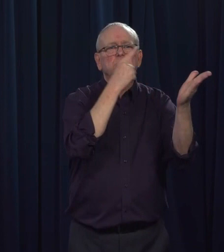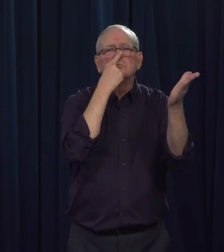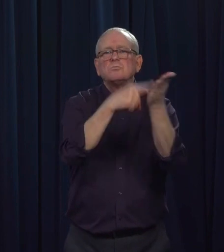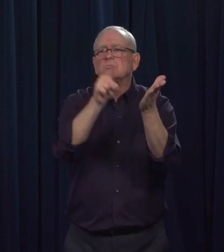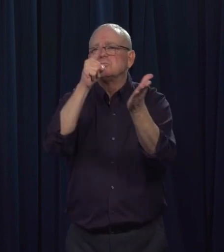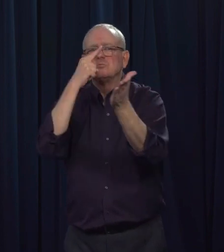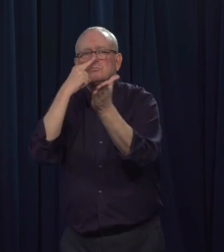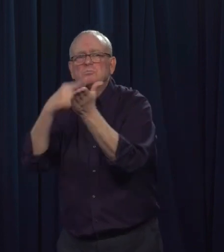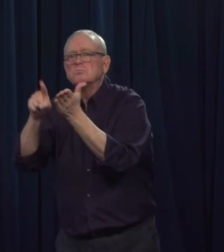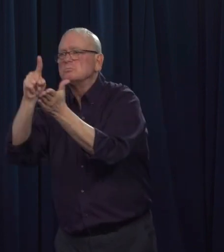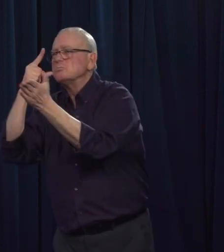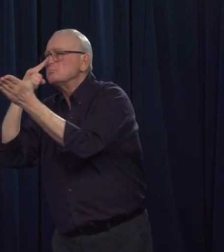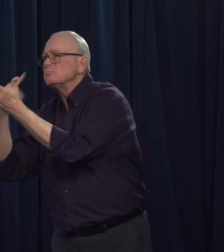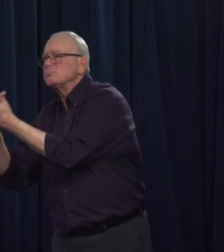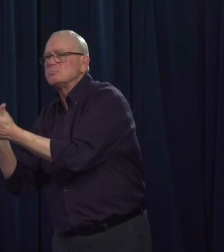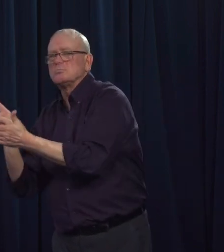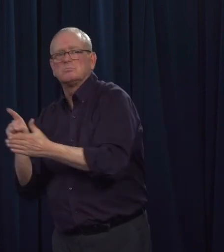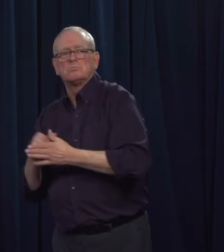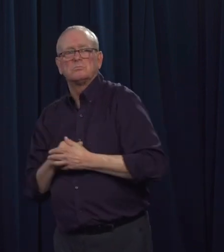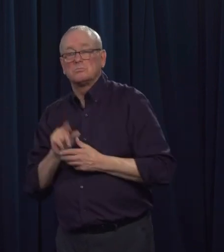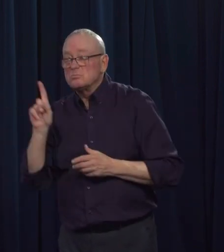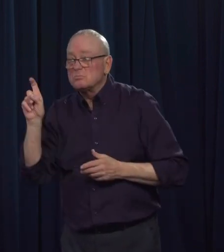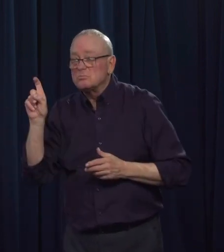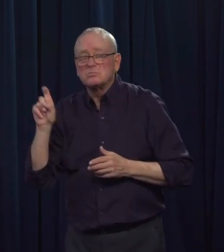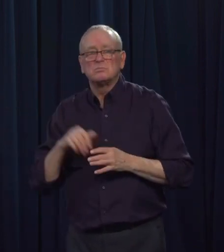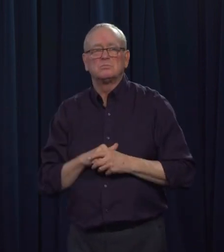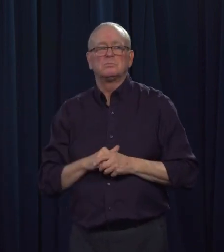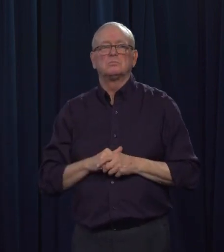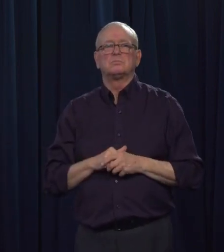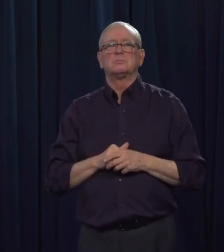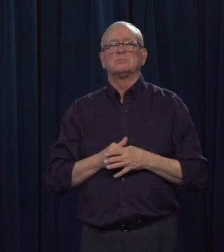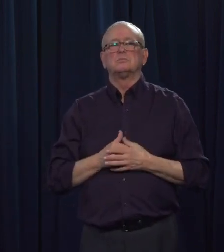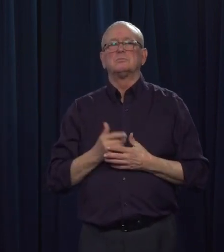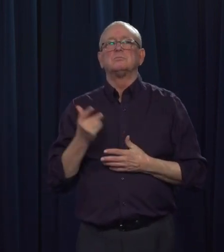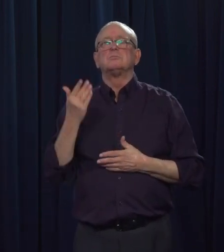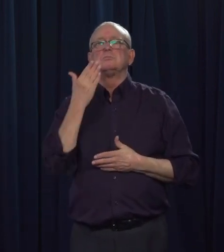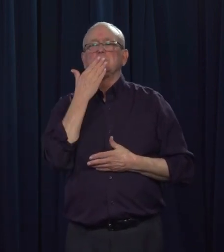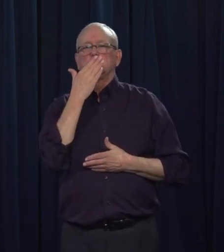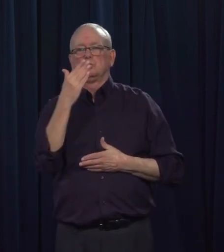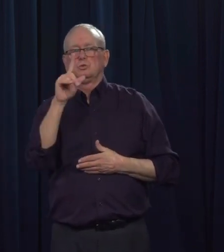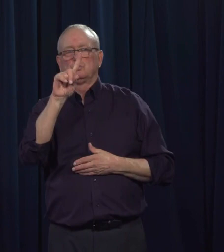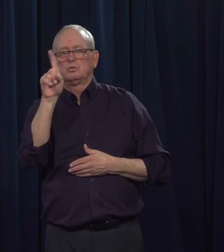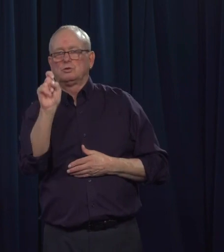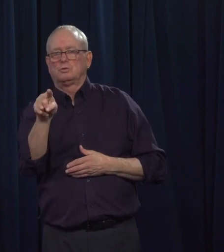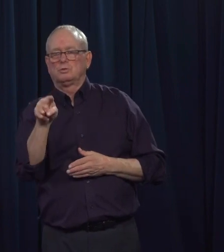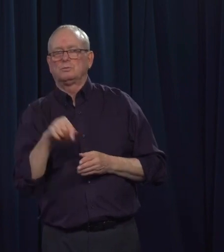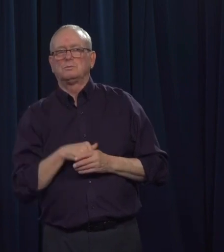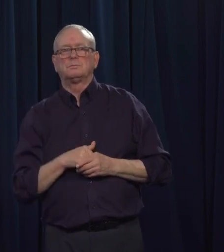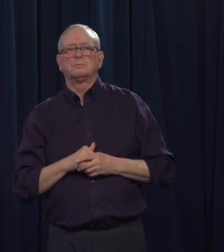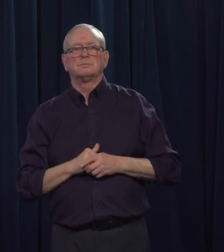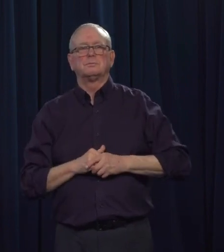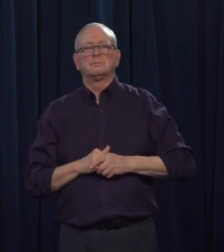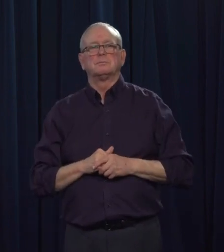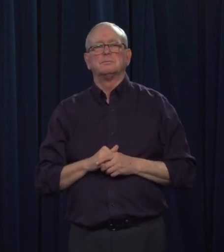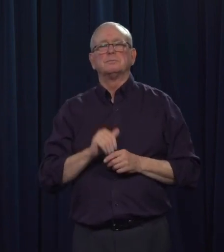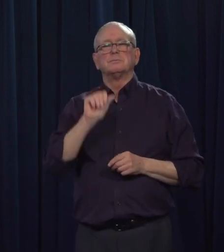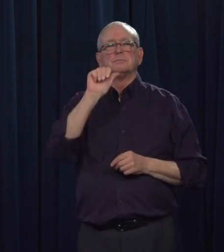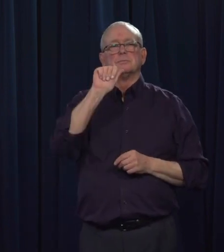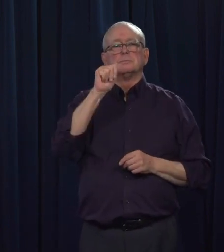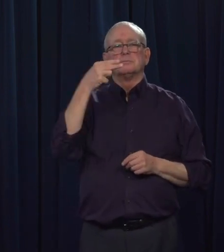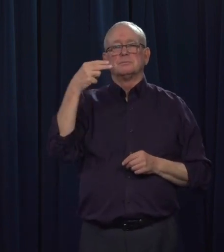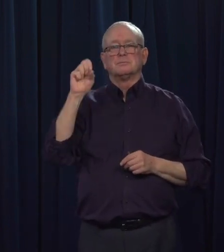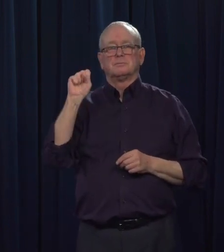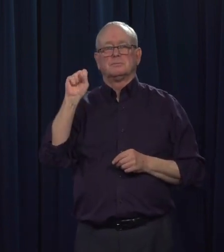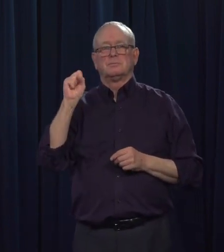So that's a good question. I know that Alberta Health Services has been looking at the work that their inspectors normally do.